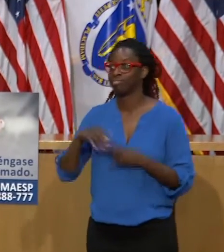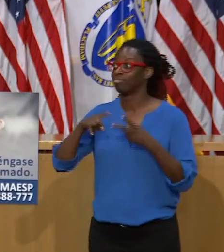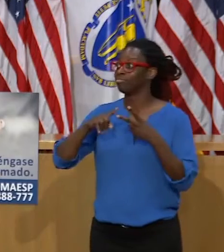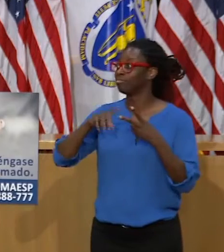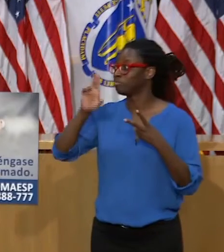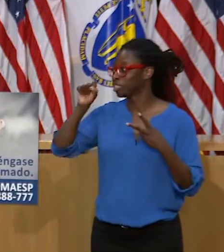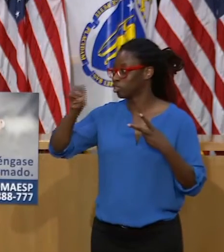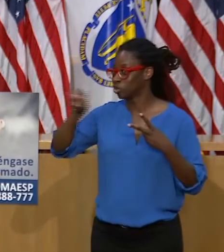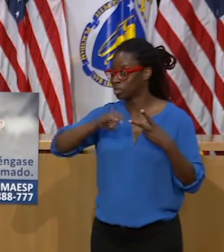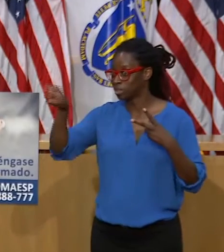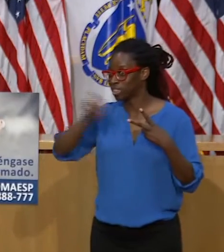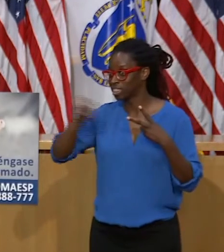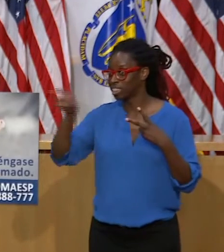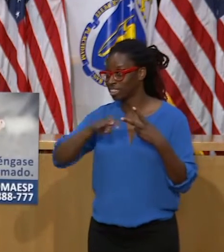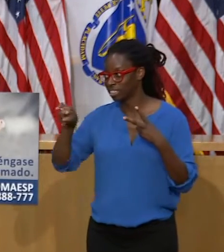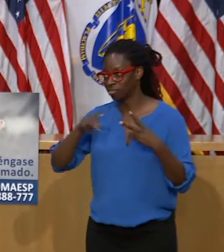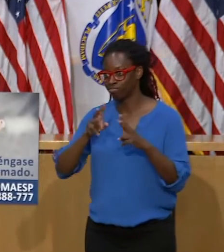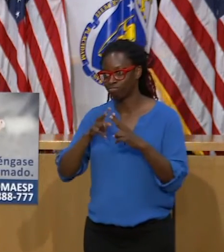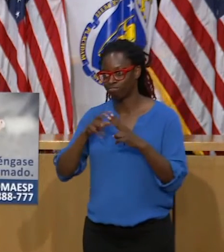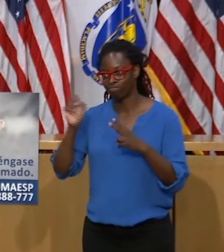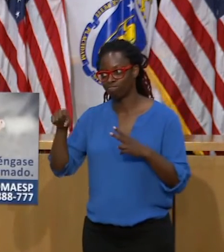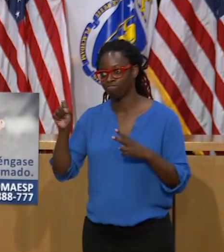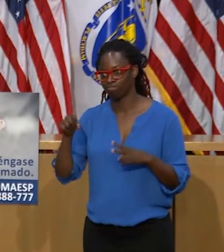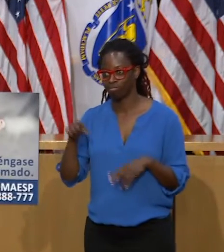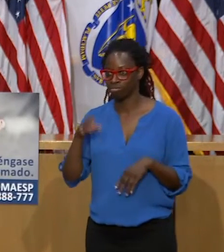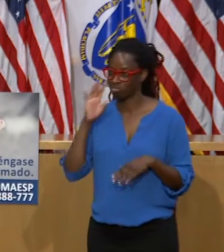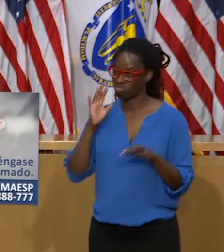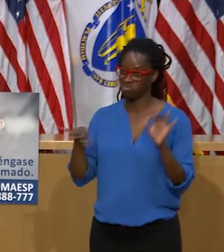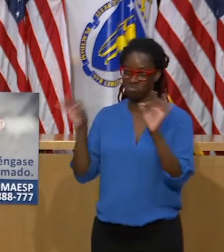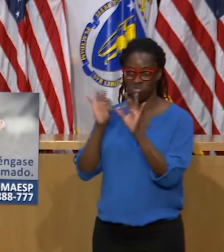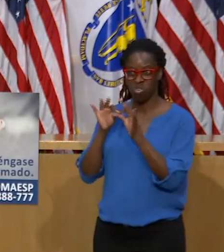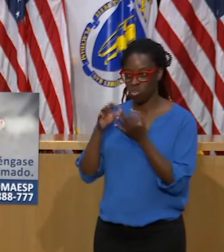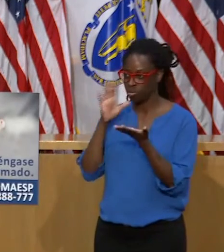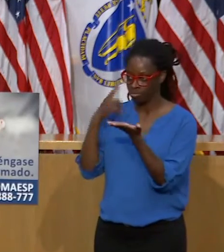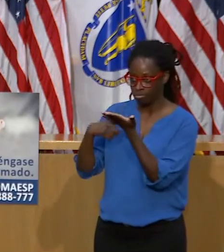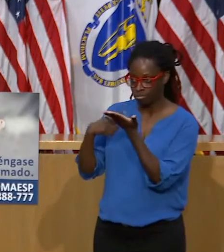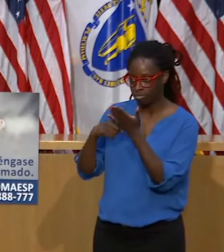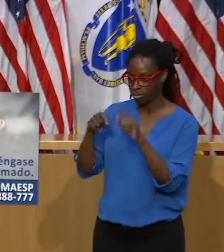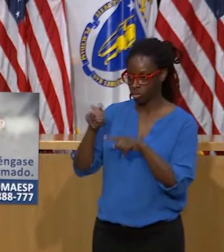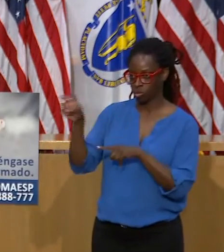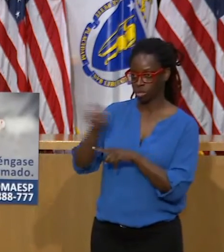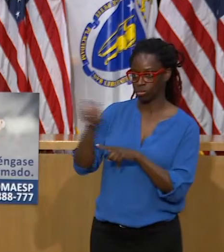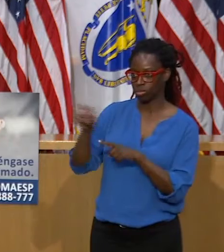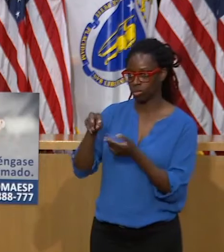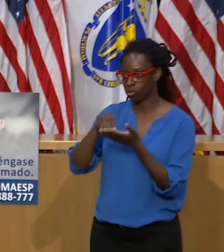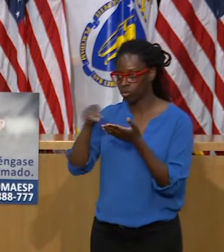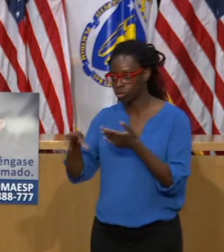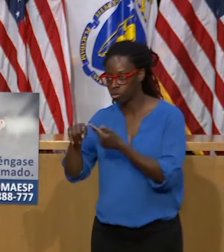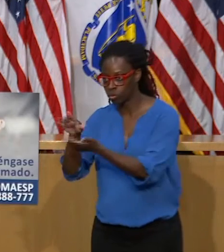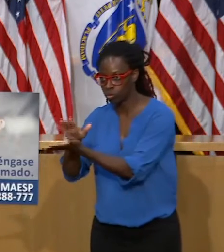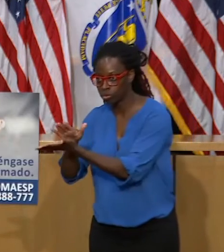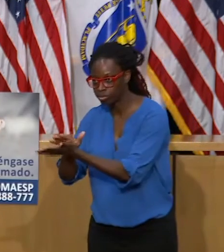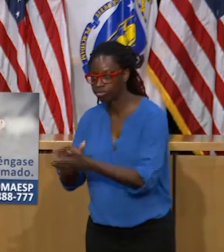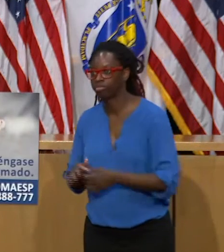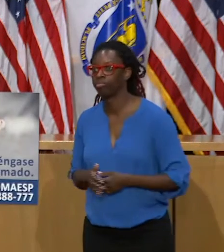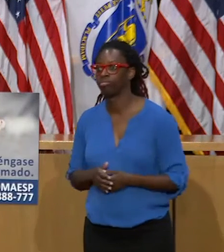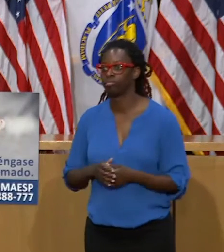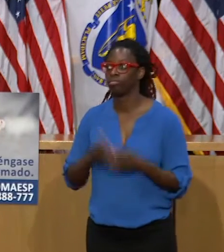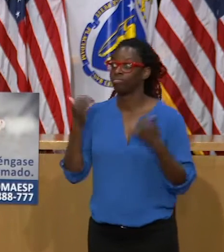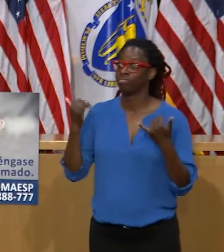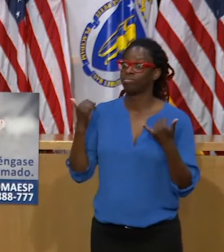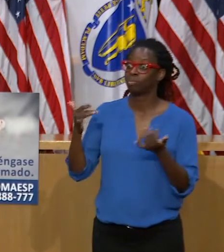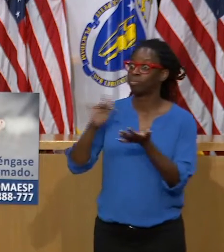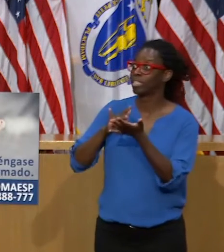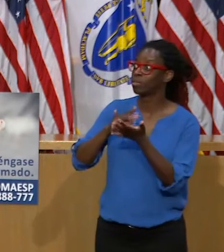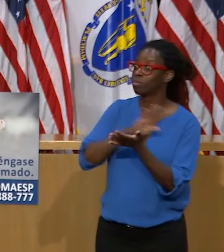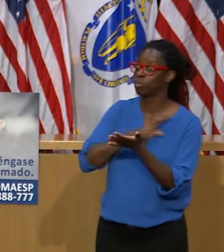school. And so we're working with the medical community now to figure out what are the right metrics for how many students can get on a bus. And we are going to try to get those